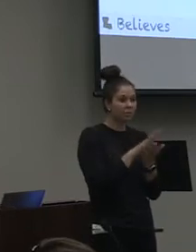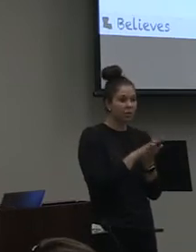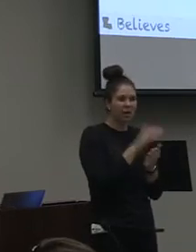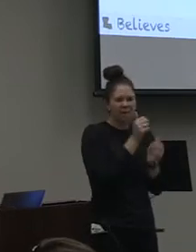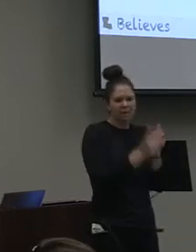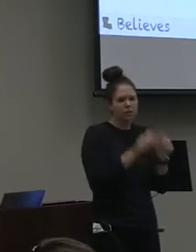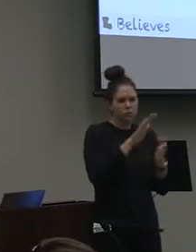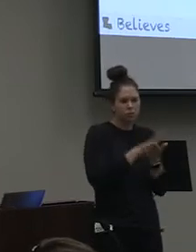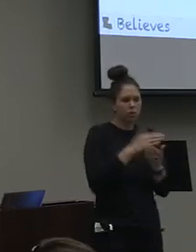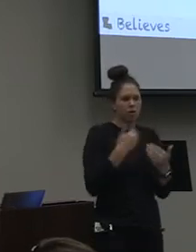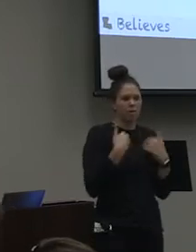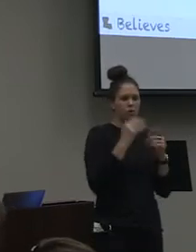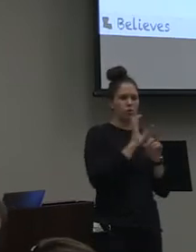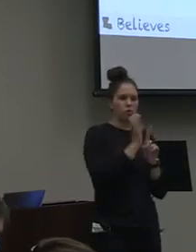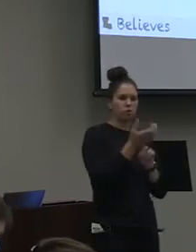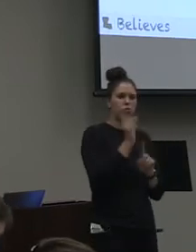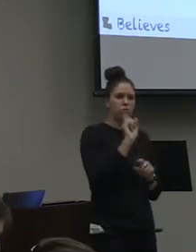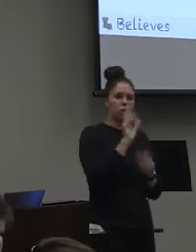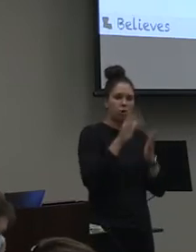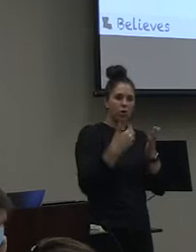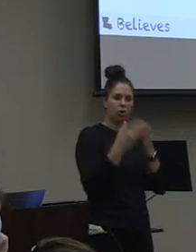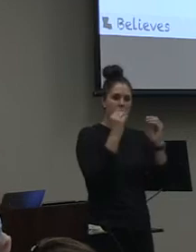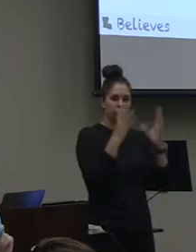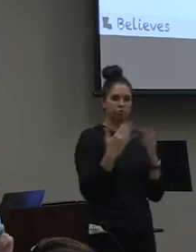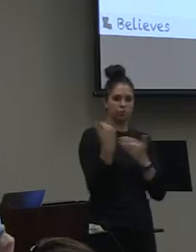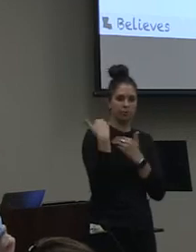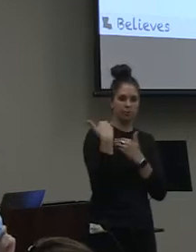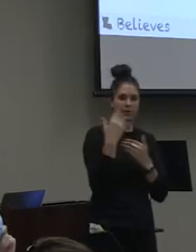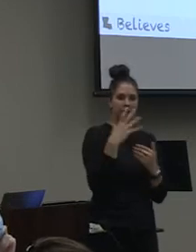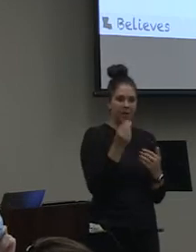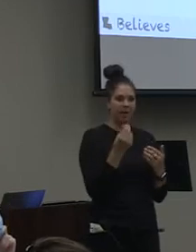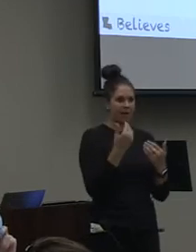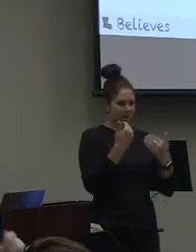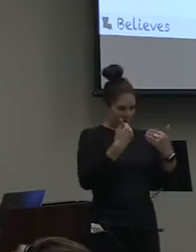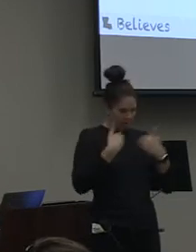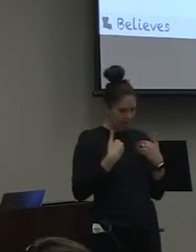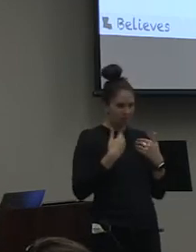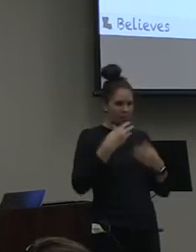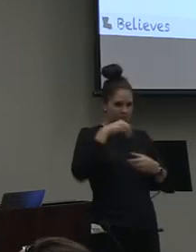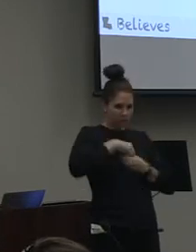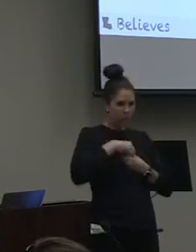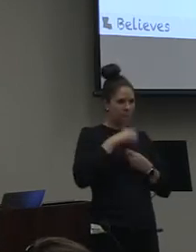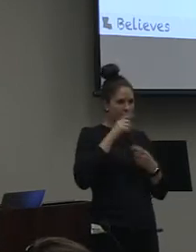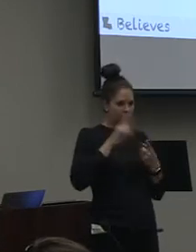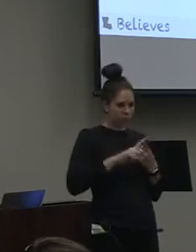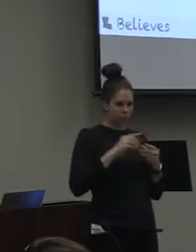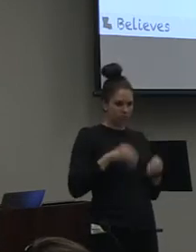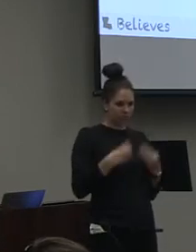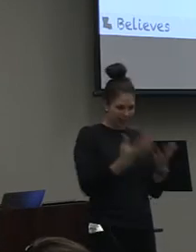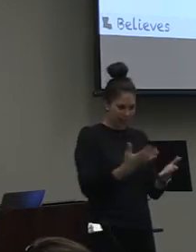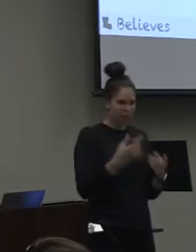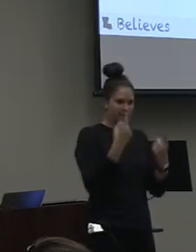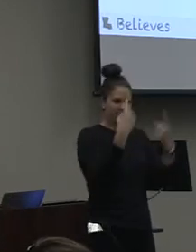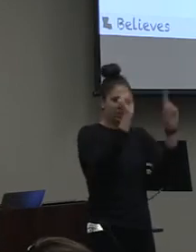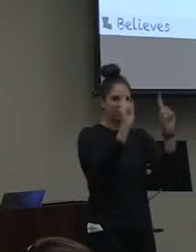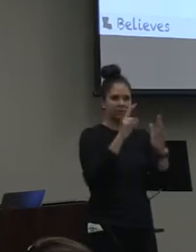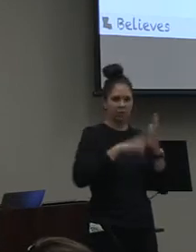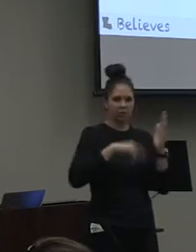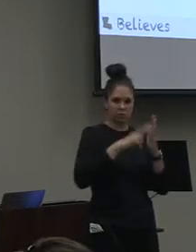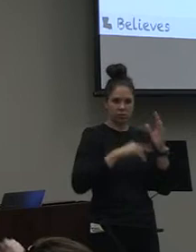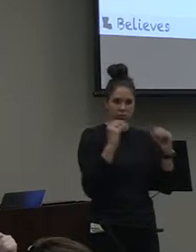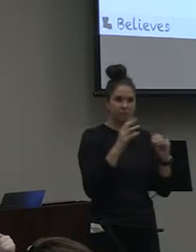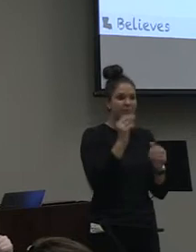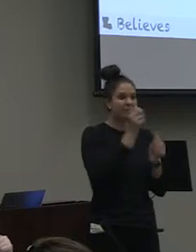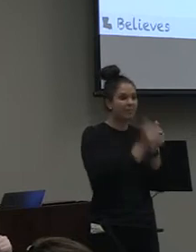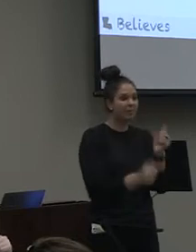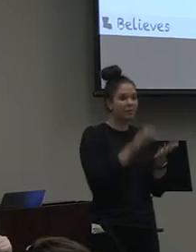school, has a culture in which all teachers are responsible for and equipped to deliver effective literacy instruction, and that